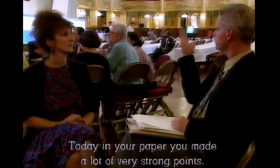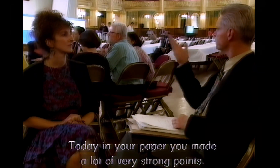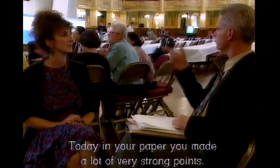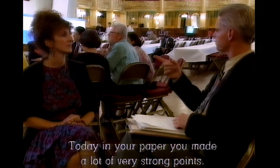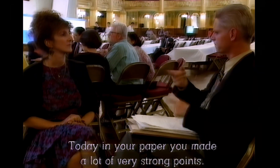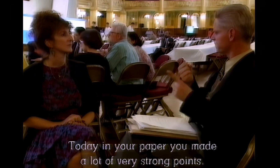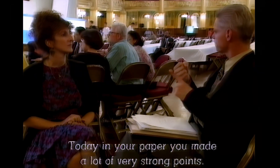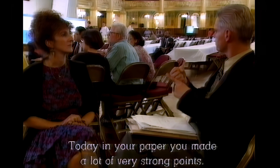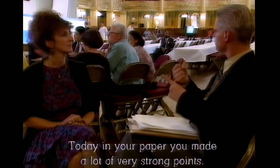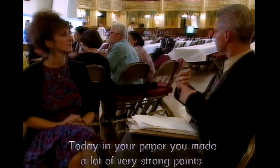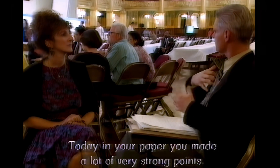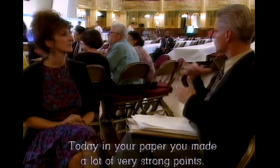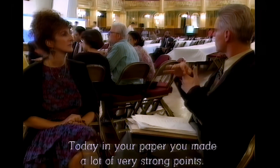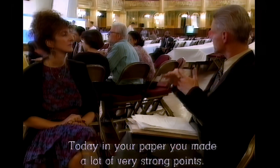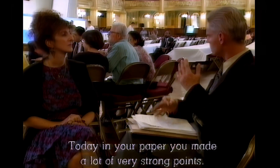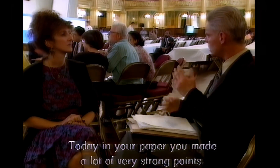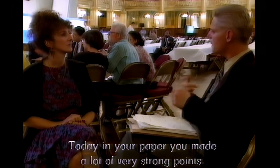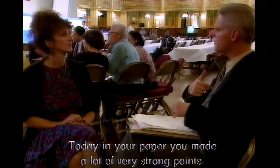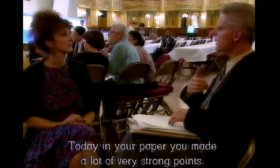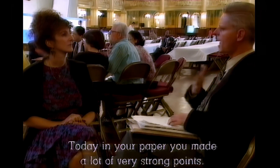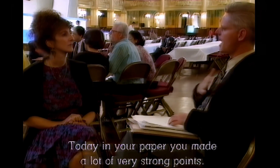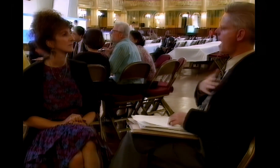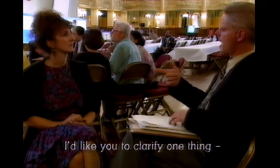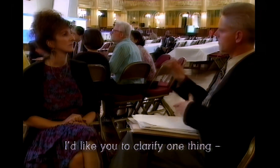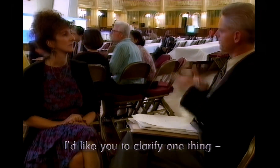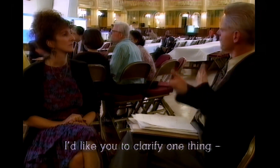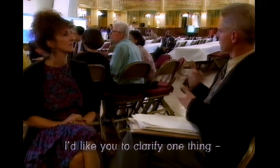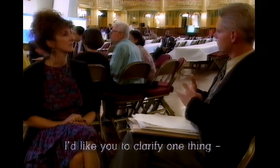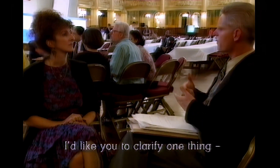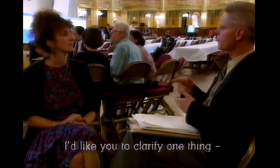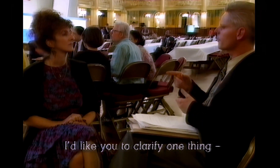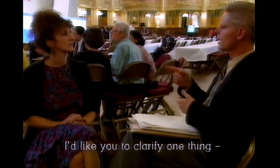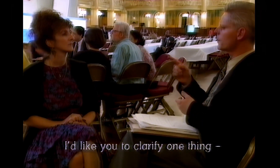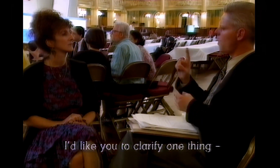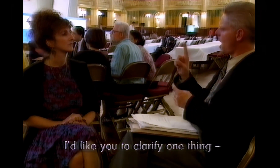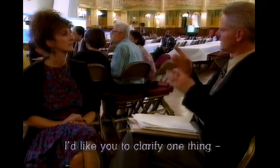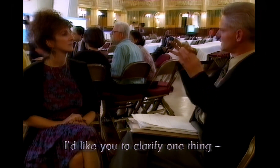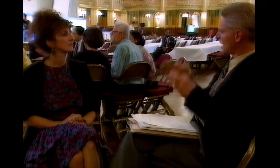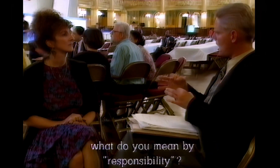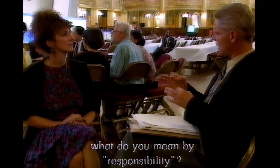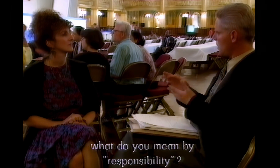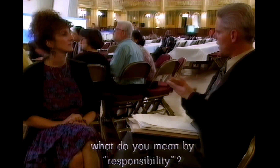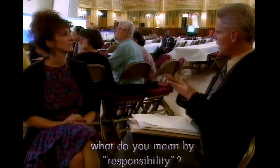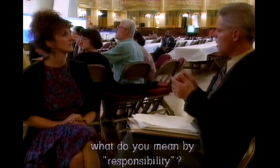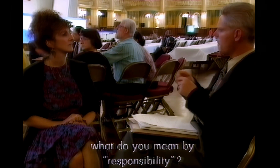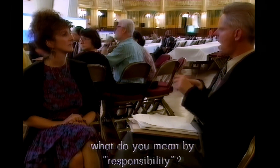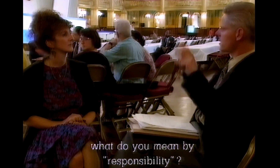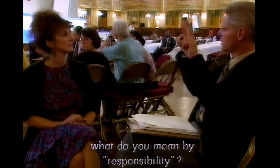Now, today in your paper you made a lot of very strong points. But I'd like you to clarify one thing. What exactly do you mean